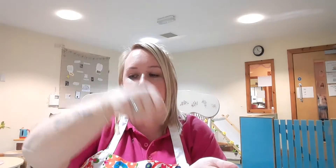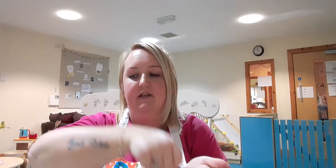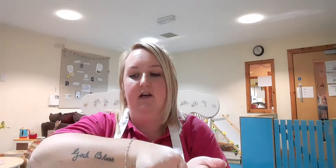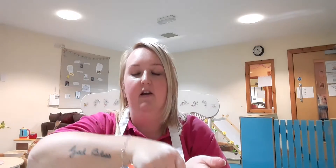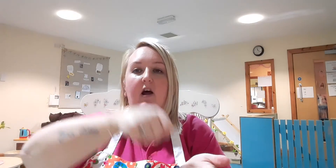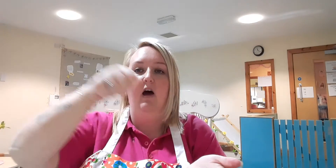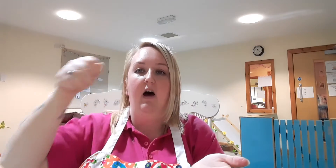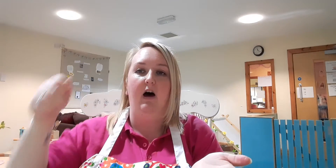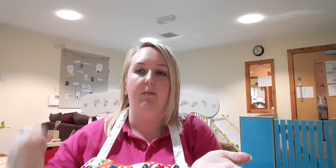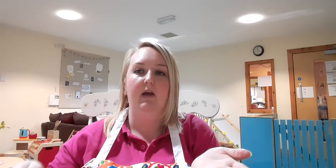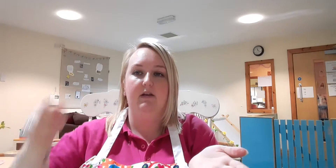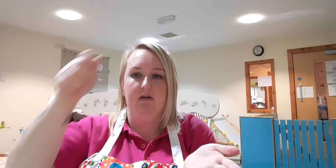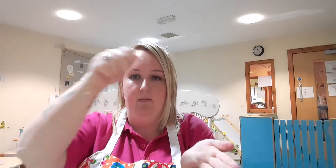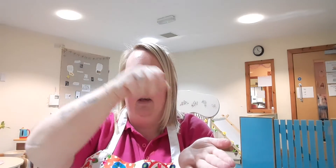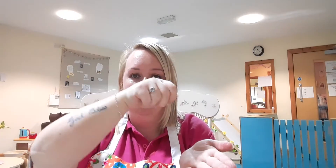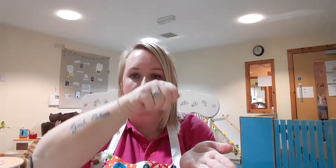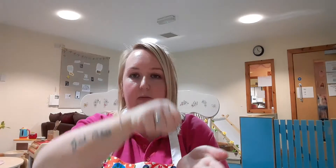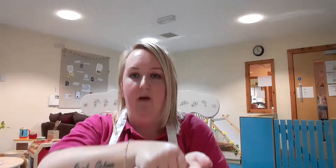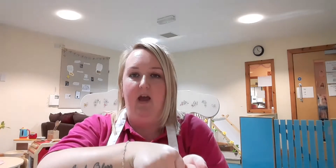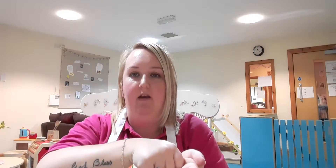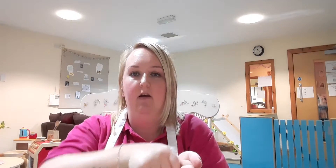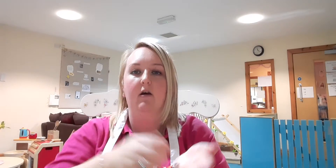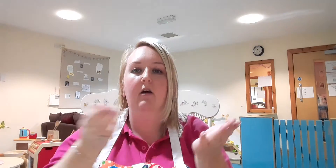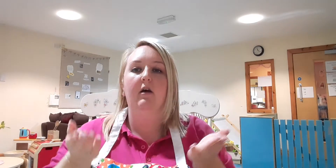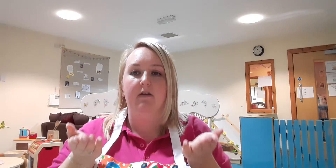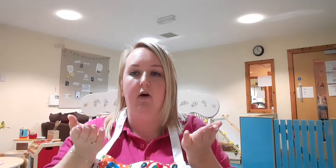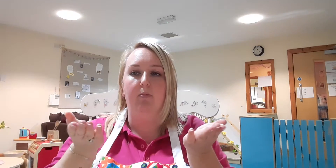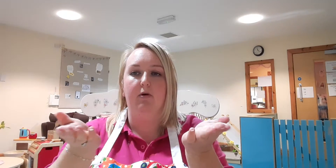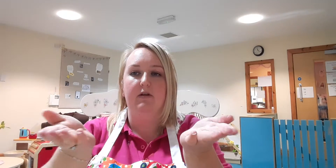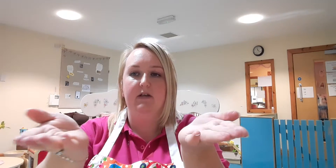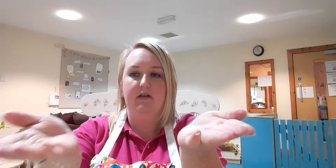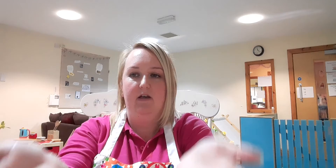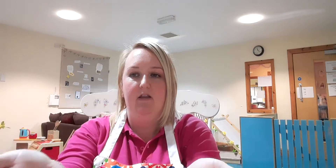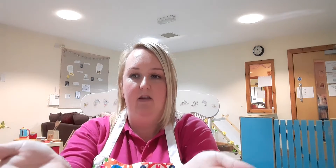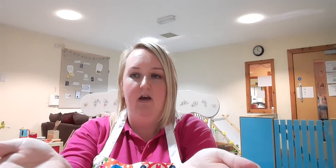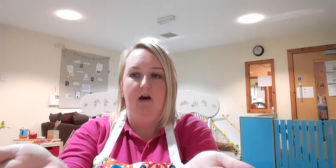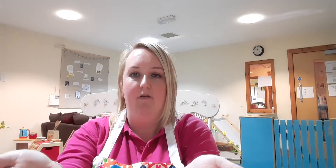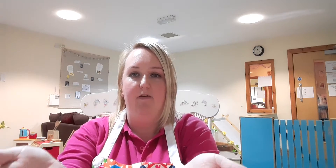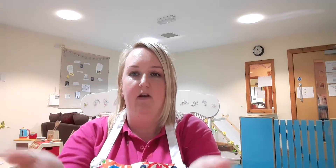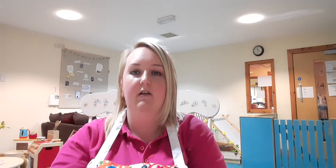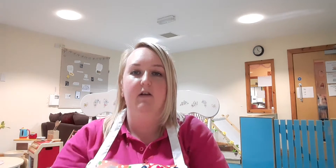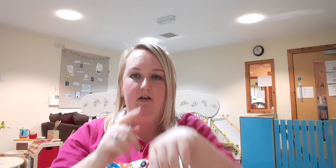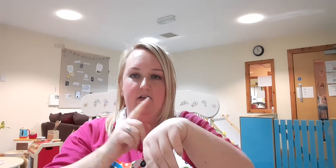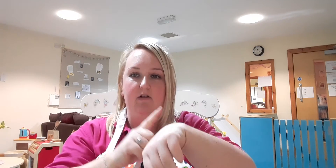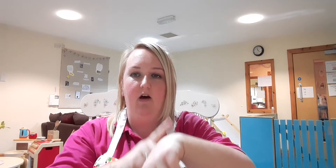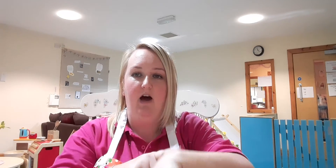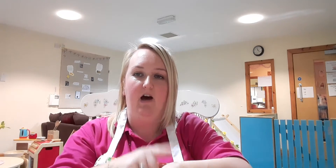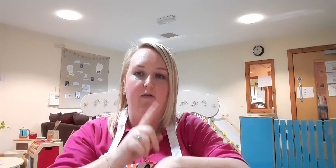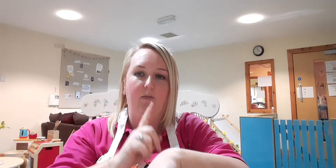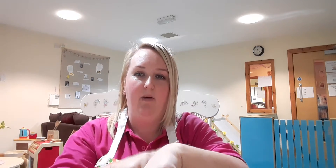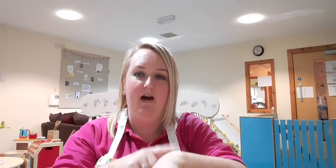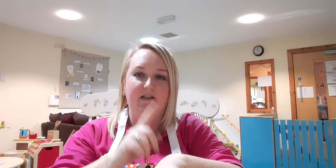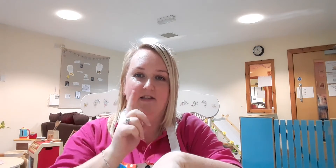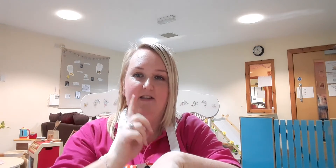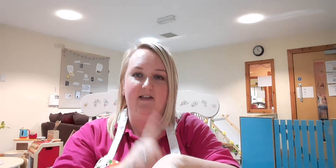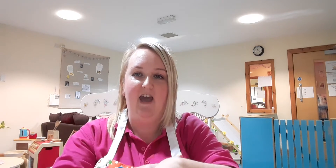cutter and make some little men. Now put it in the oven till 10:30.